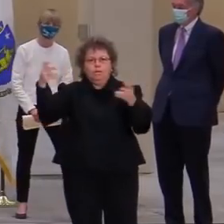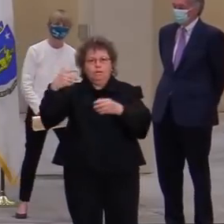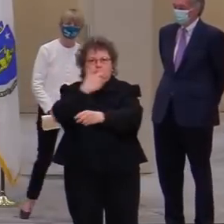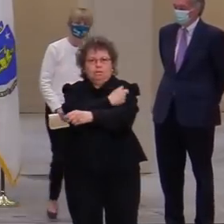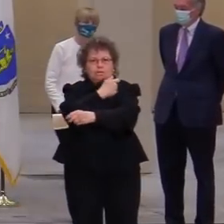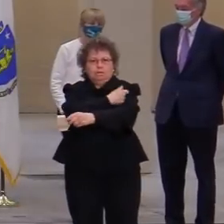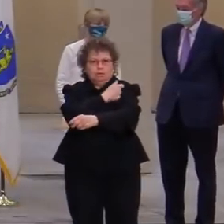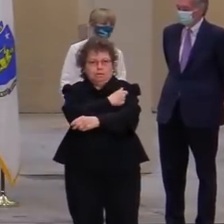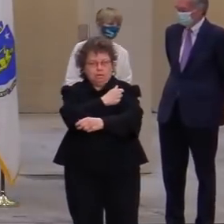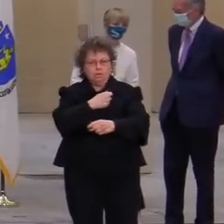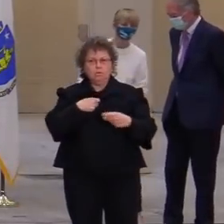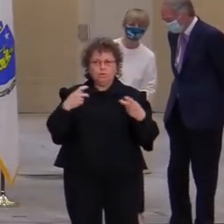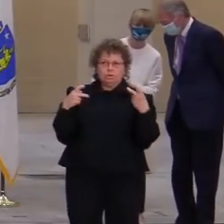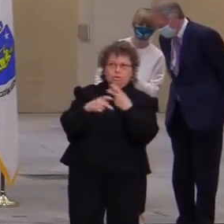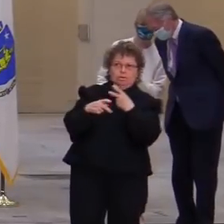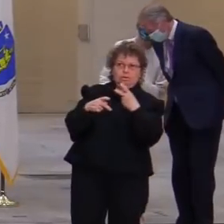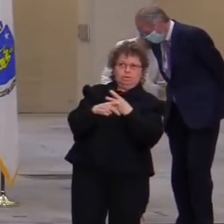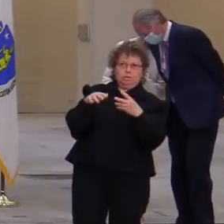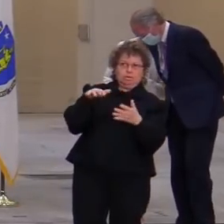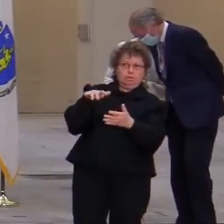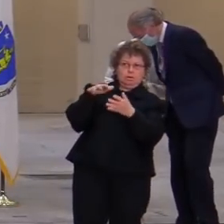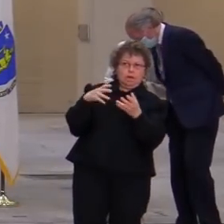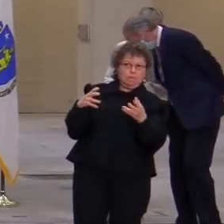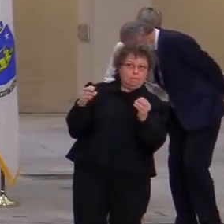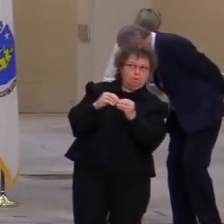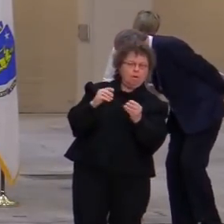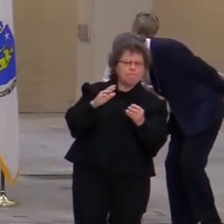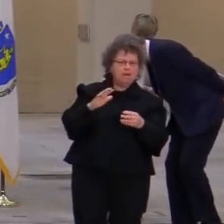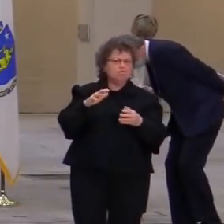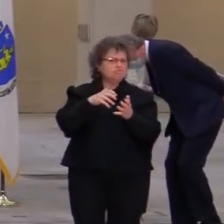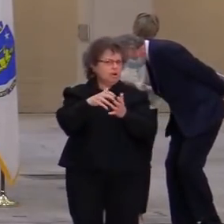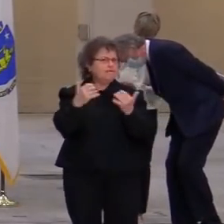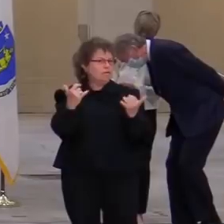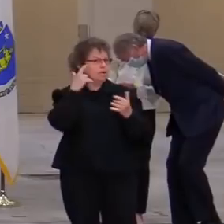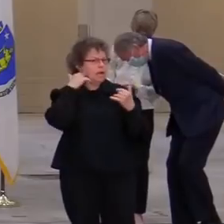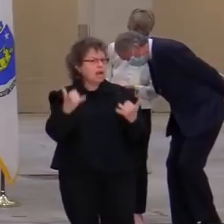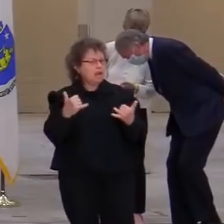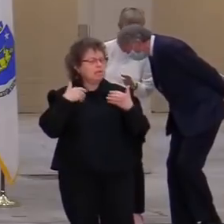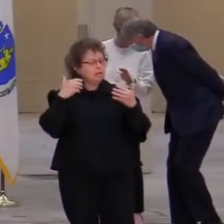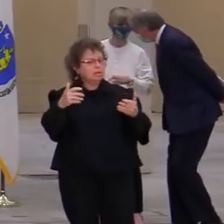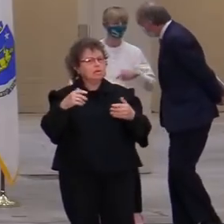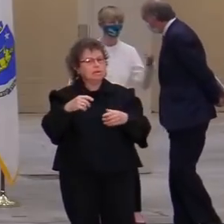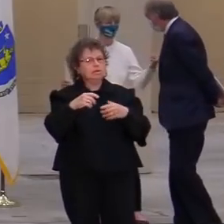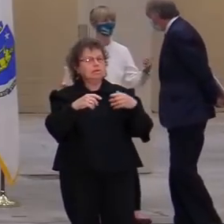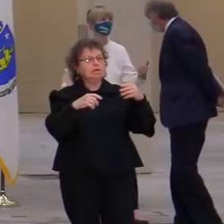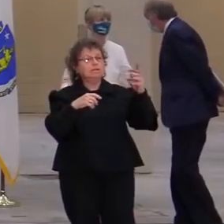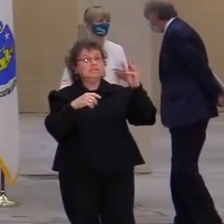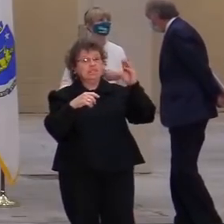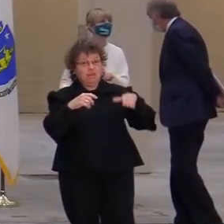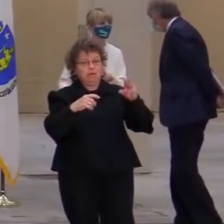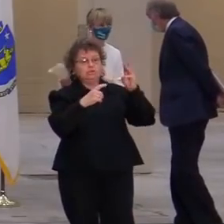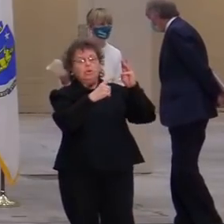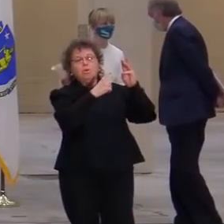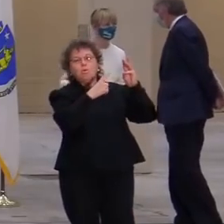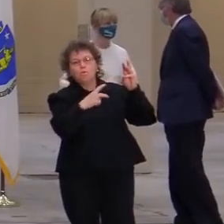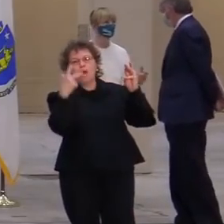sites, how much of that goes out there. But a third, roughly, is what we've gone ahead and worked with other states on. We do the same here.